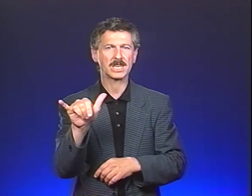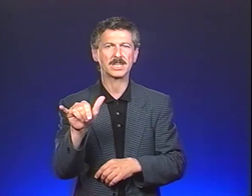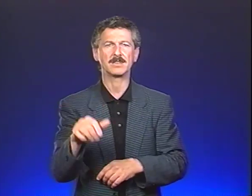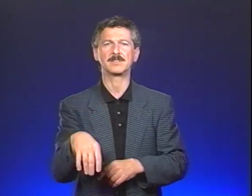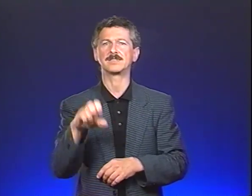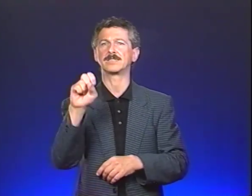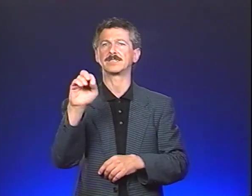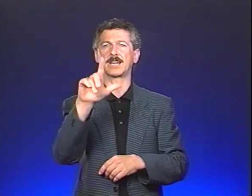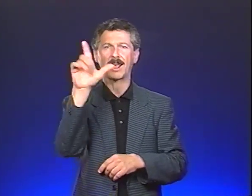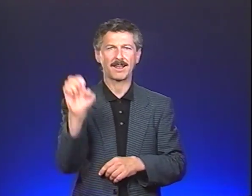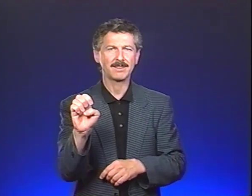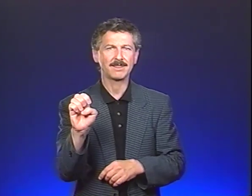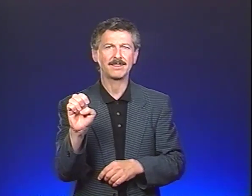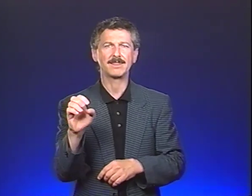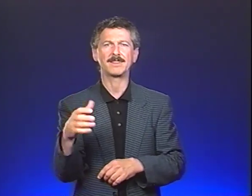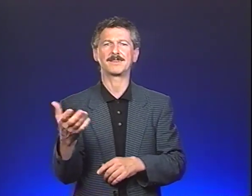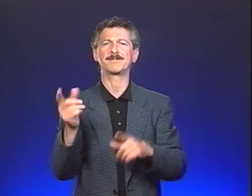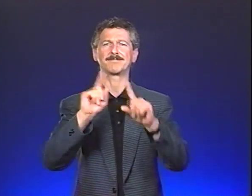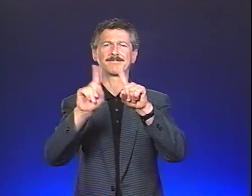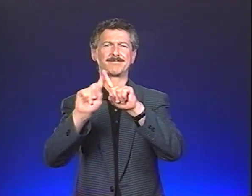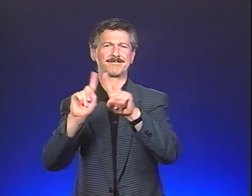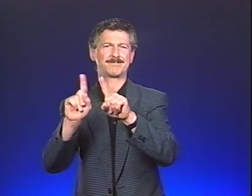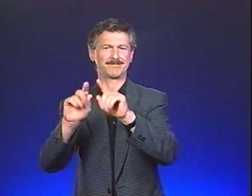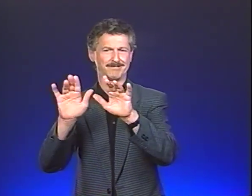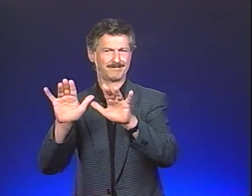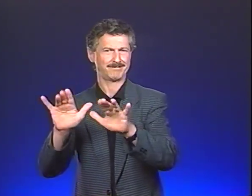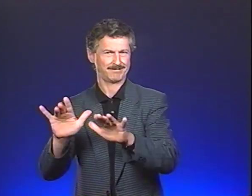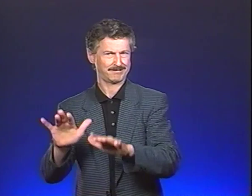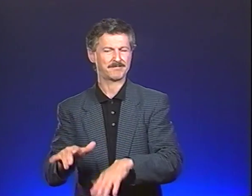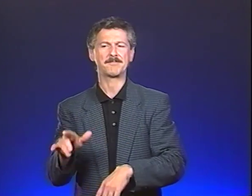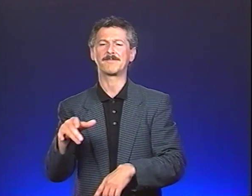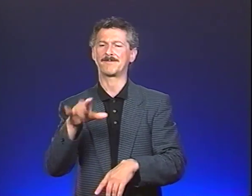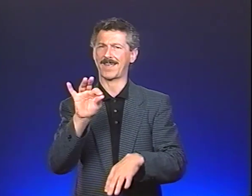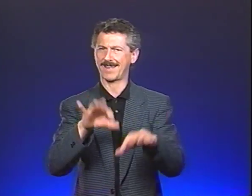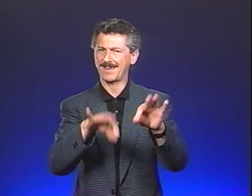back, early, sail, and many others.